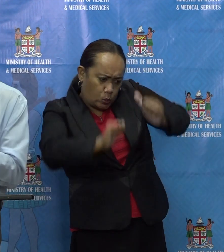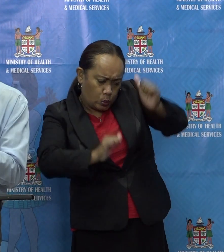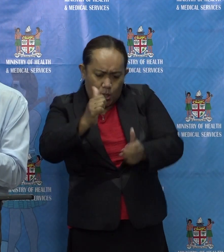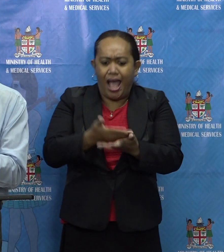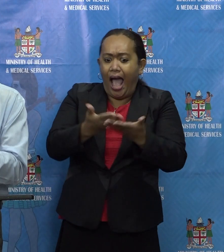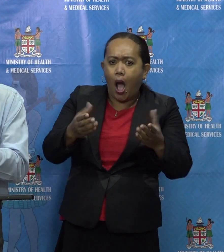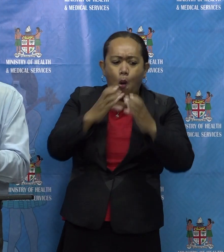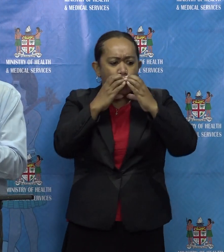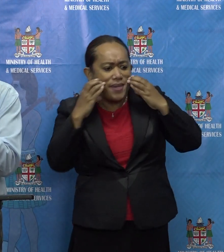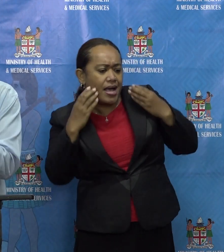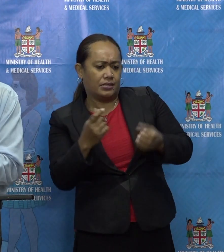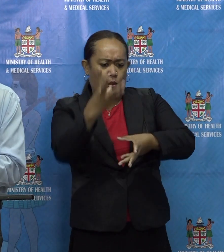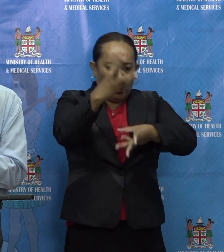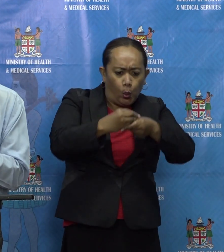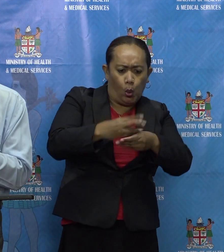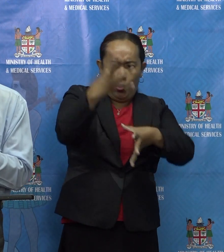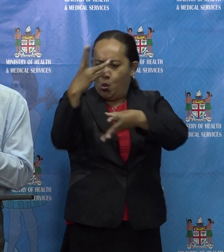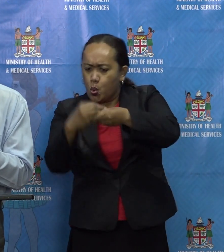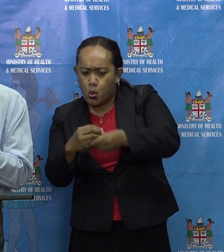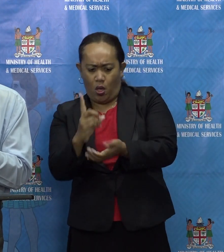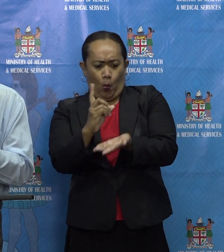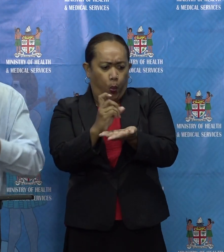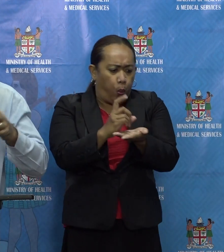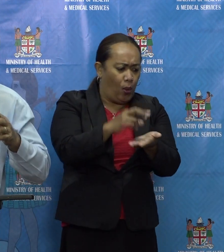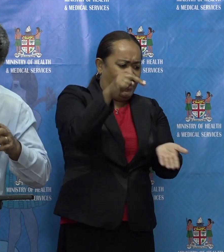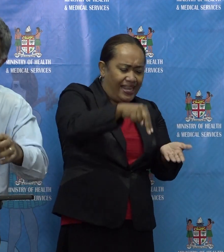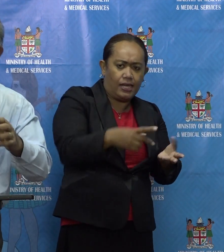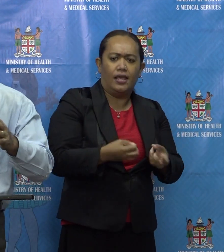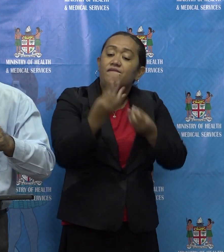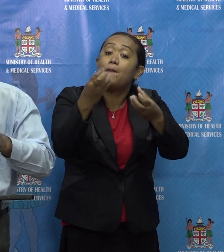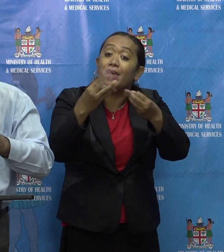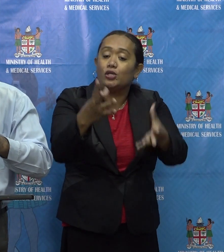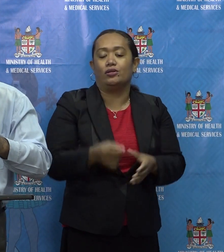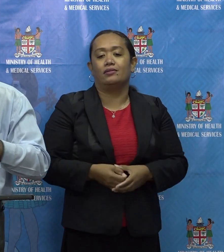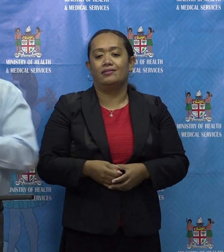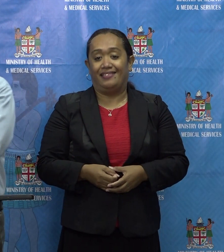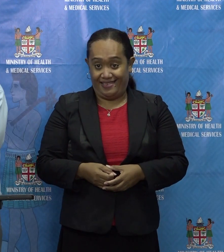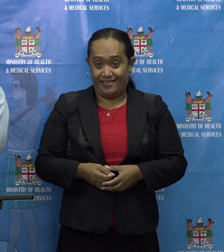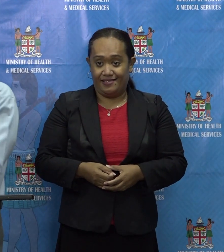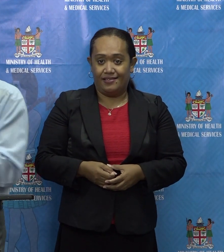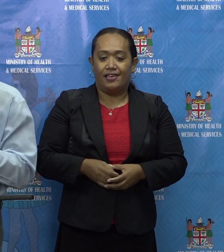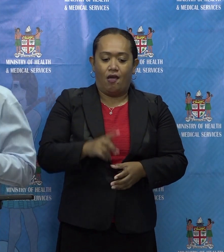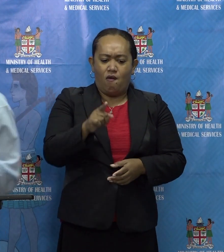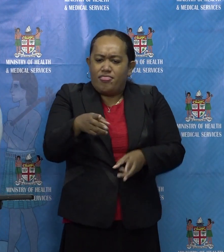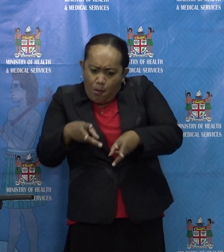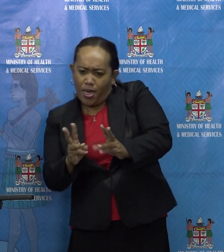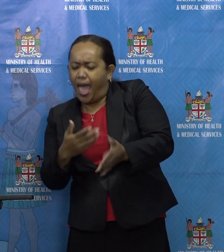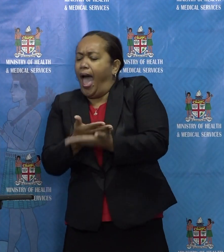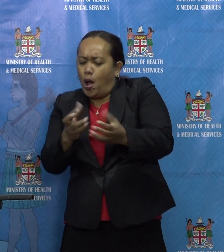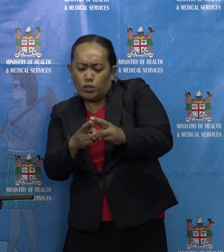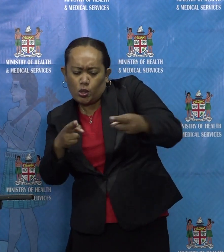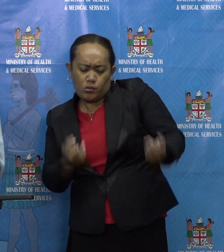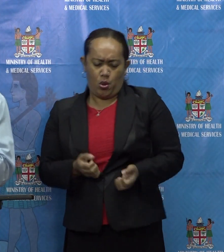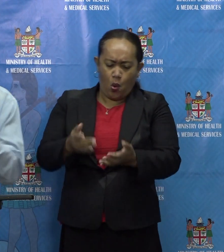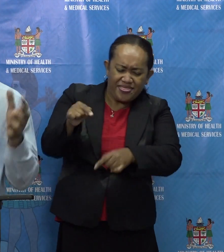masks you have to send, how many sanitizers we have to put in, how many swabs you'll have to go for this strategy, how many resources of this you'll have